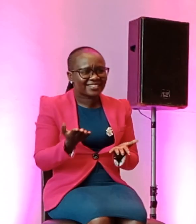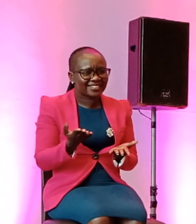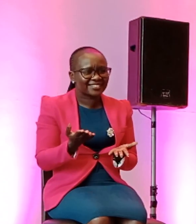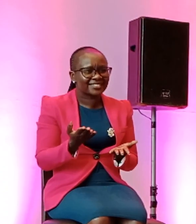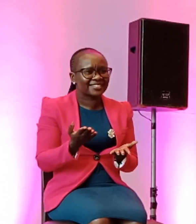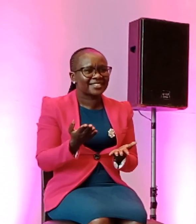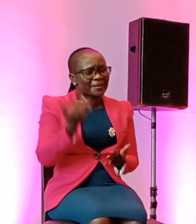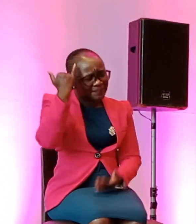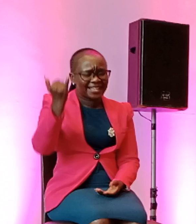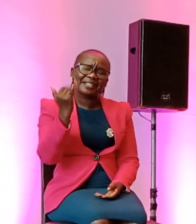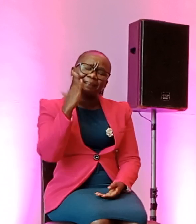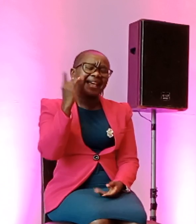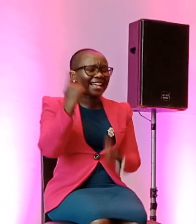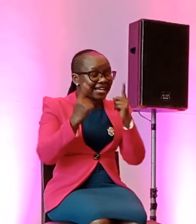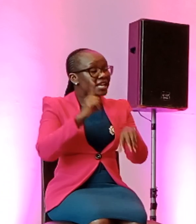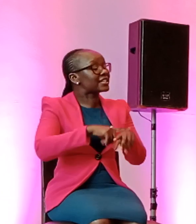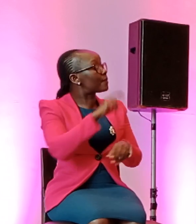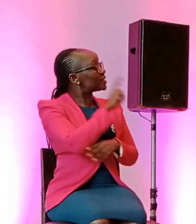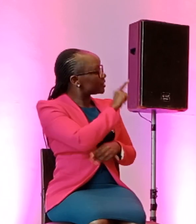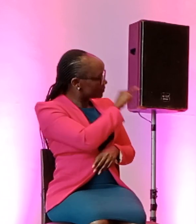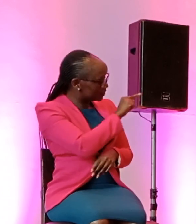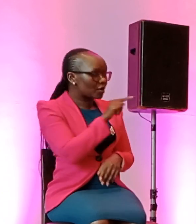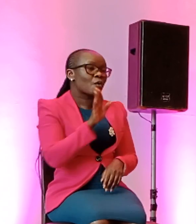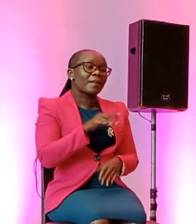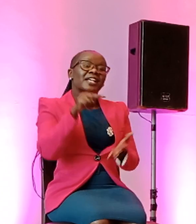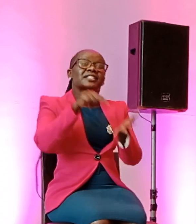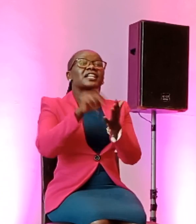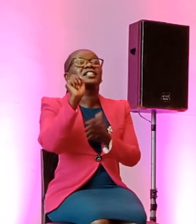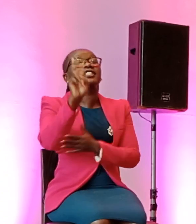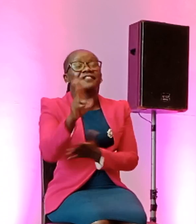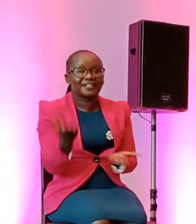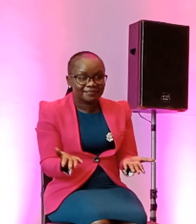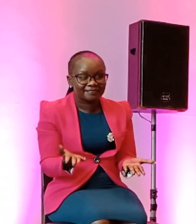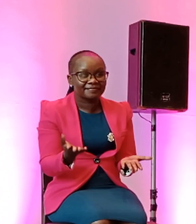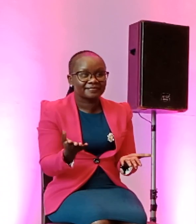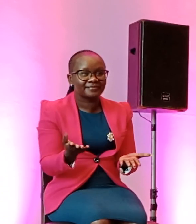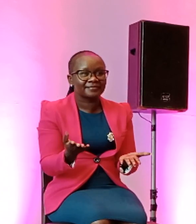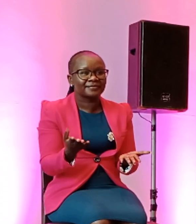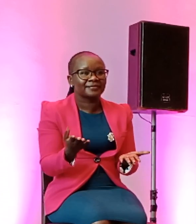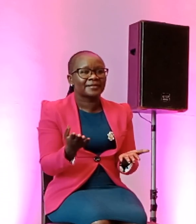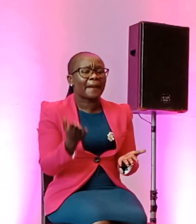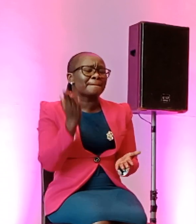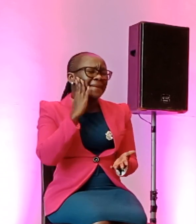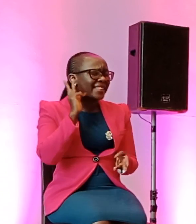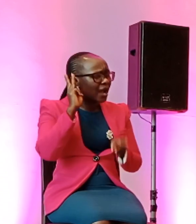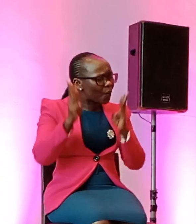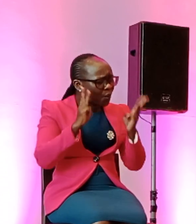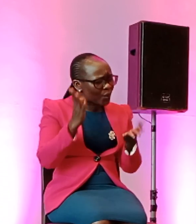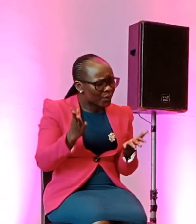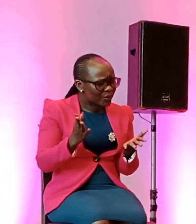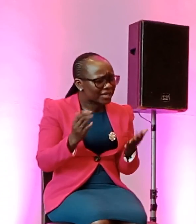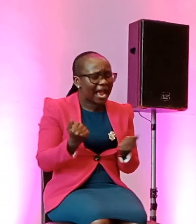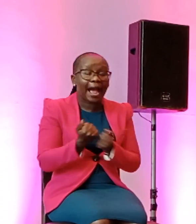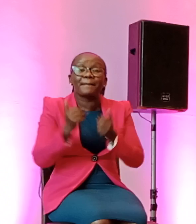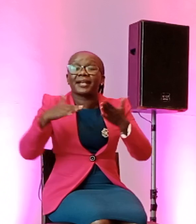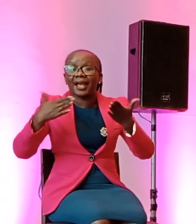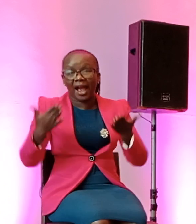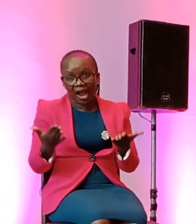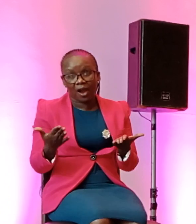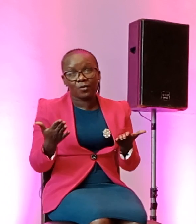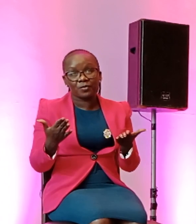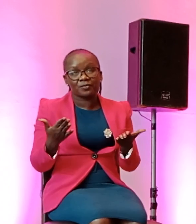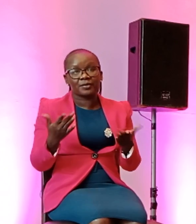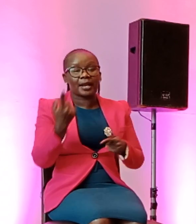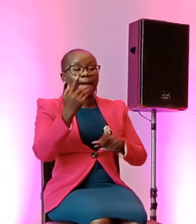sleep? If I knew that I would come out on the other side,